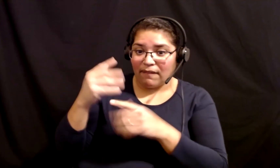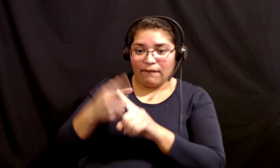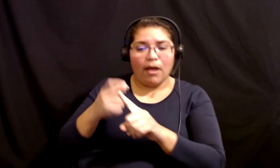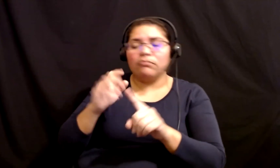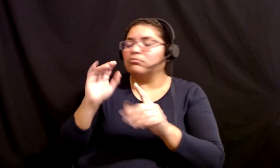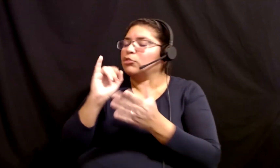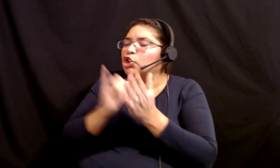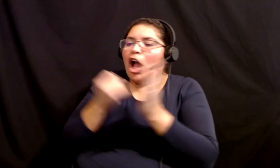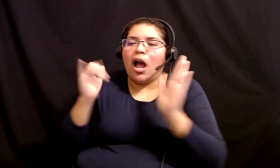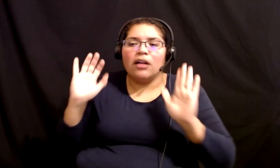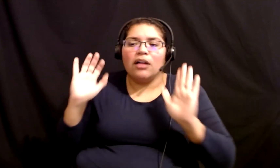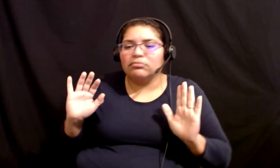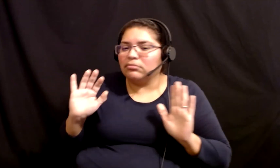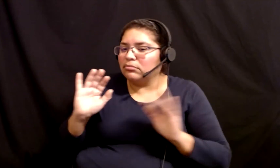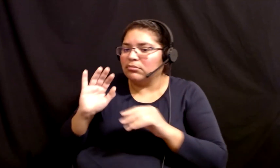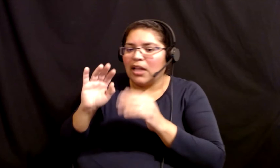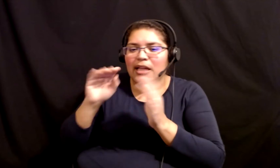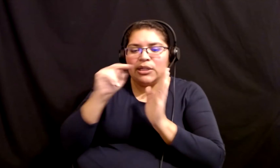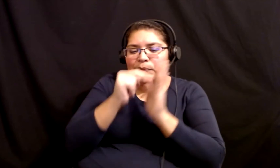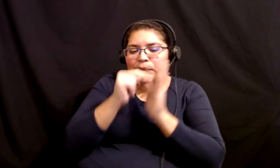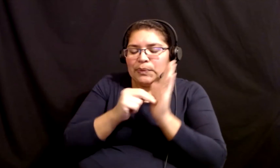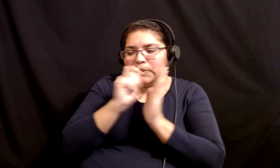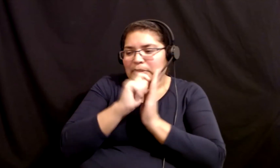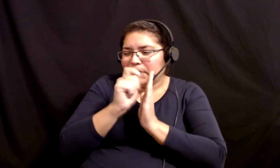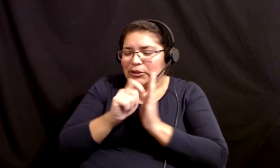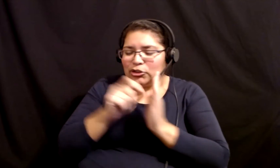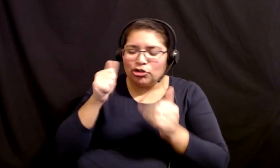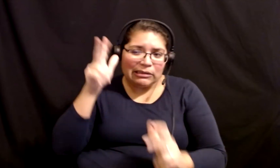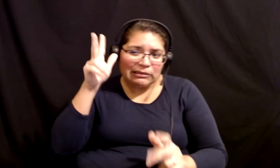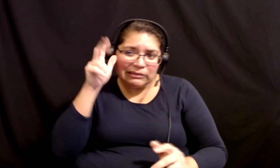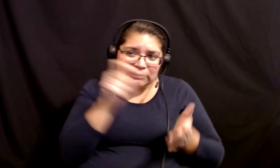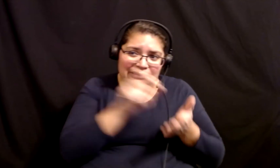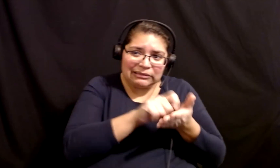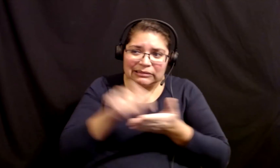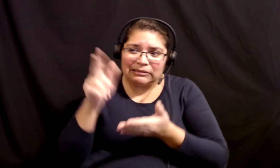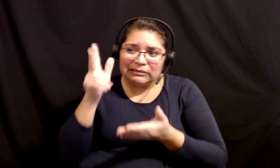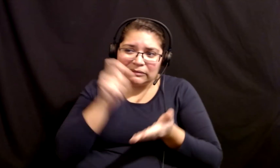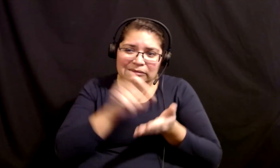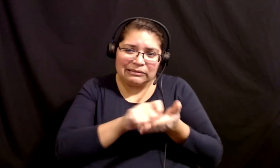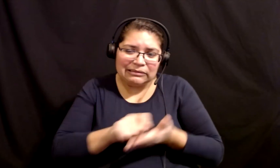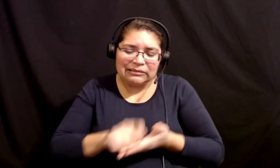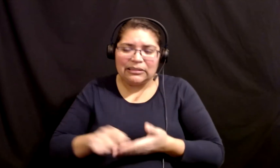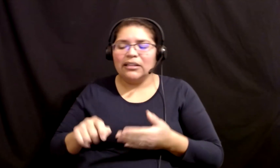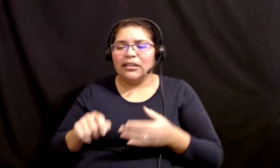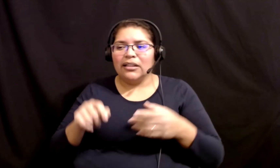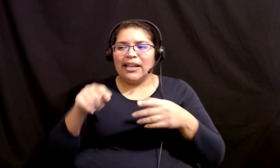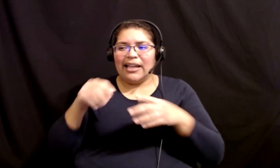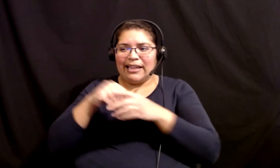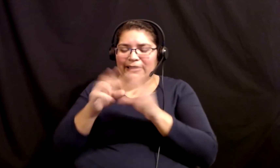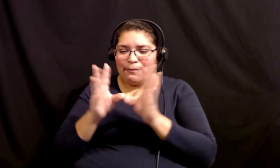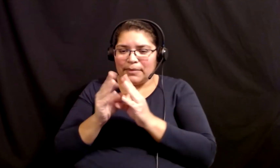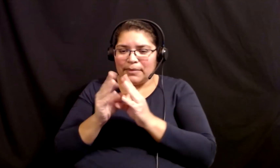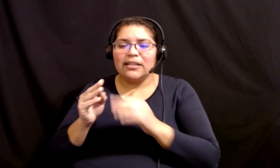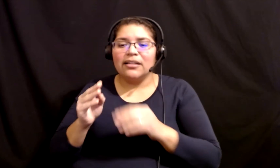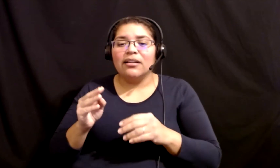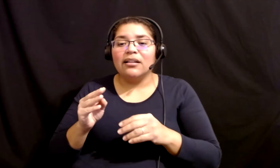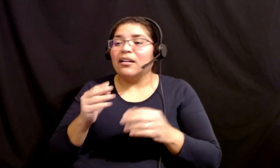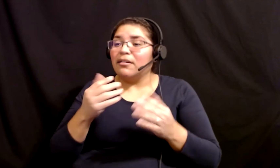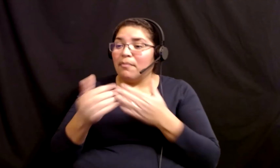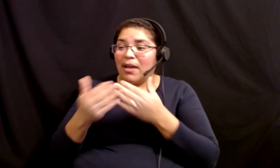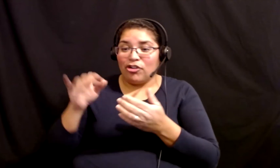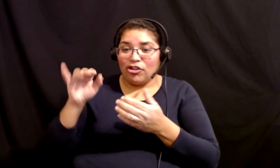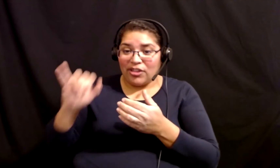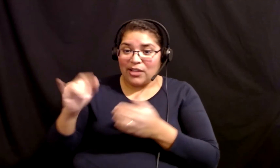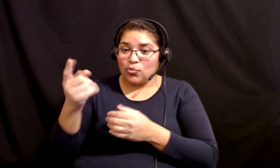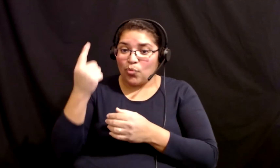just taking copious notes and trying to listen carefully to what everybody's been saying in our meetings, is that even though that was one